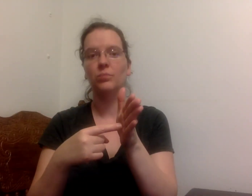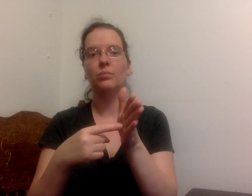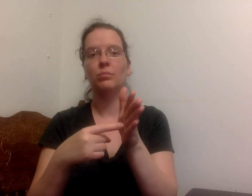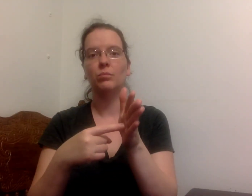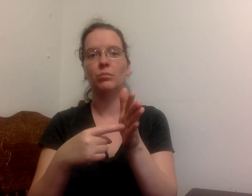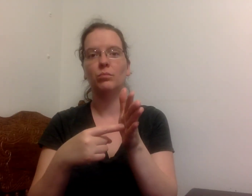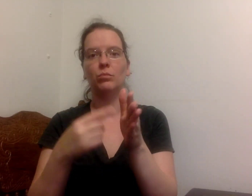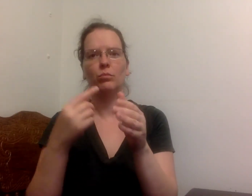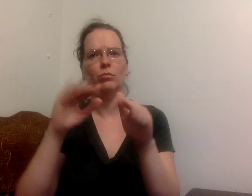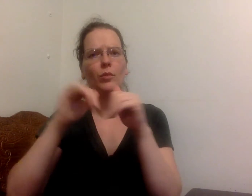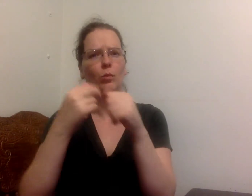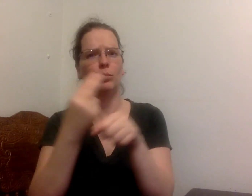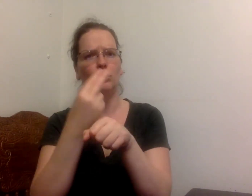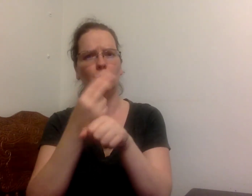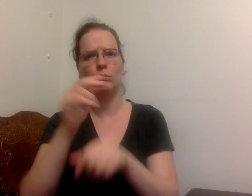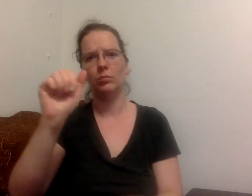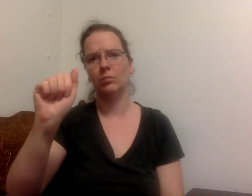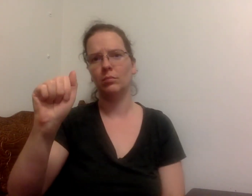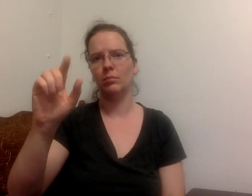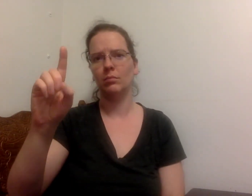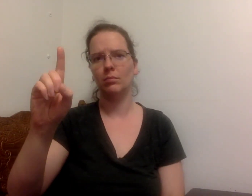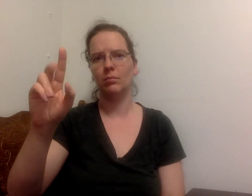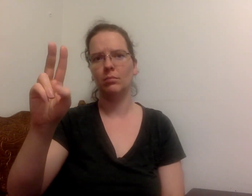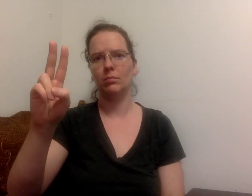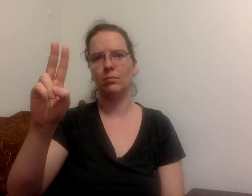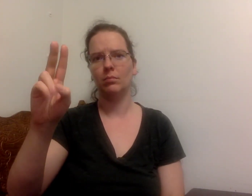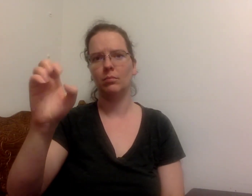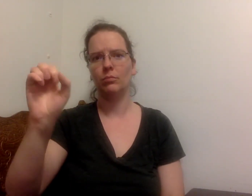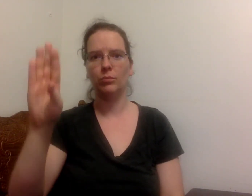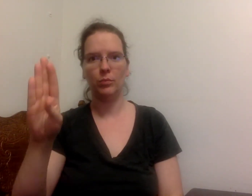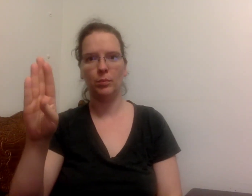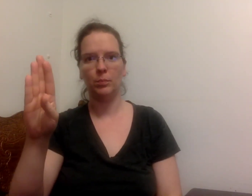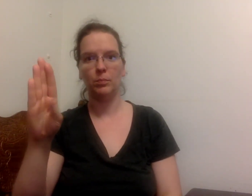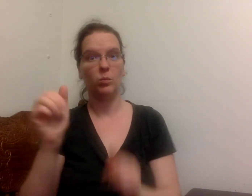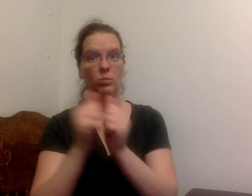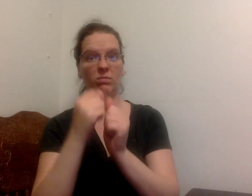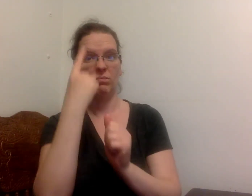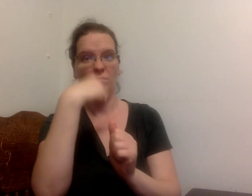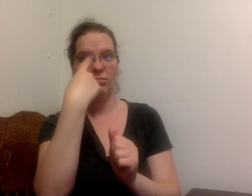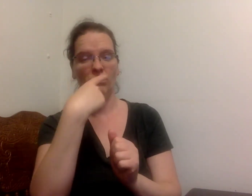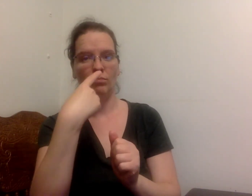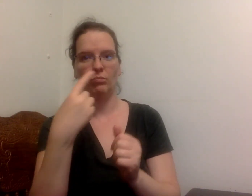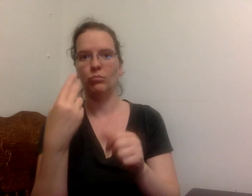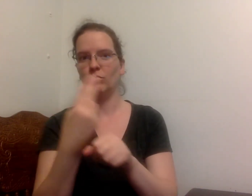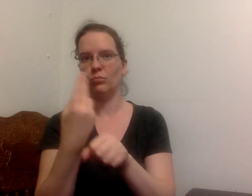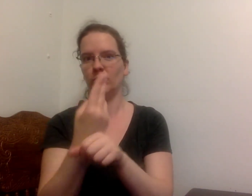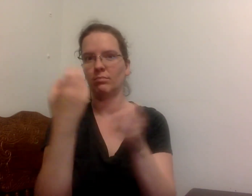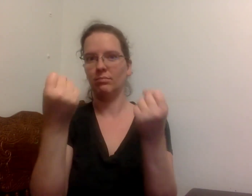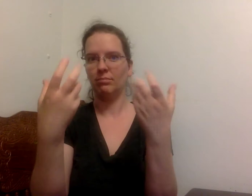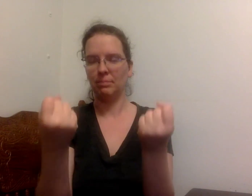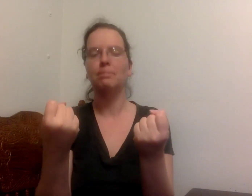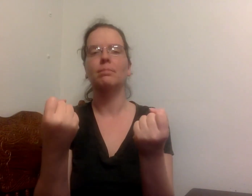Now I will show you how to use adverbs on your face while you are